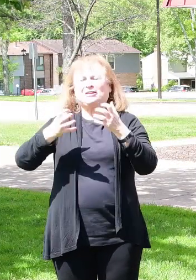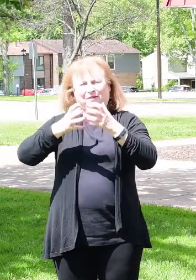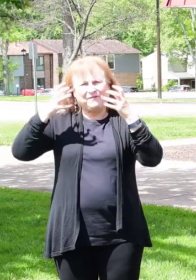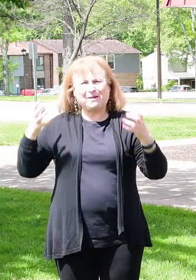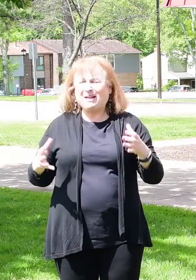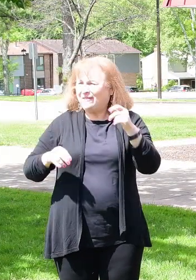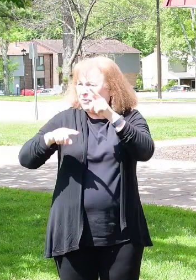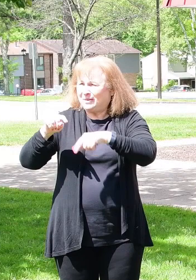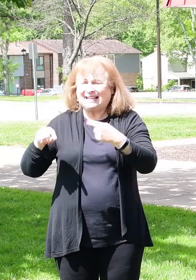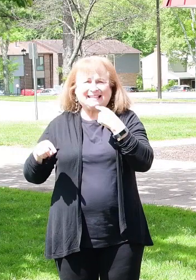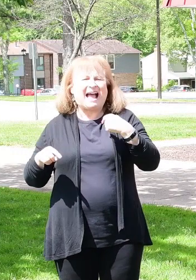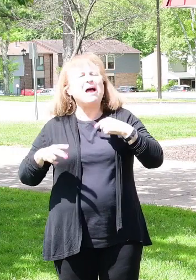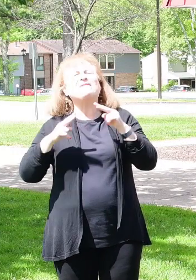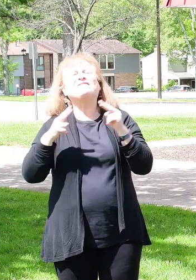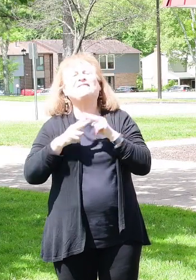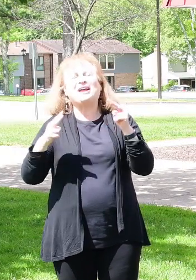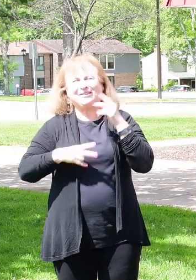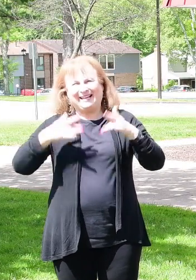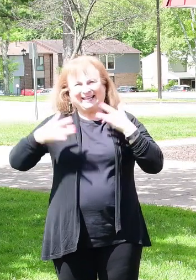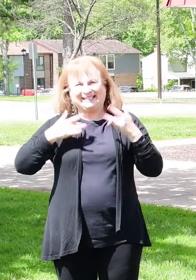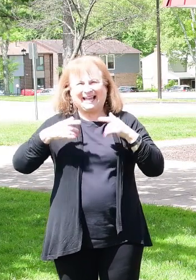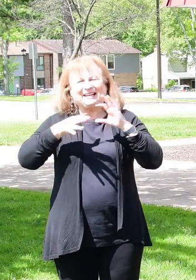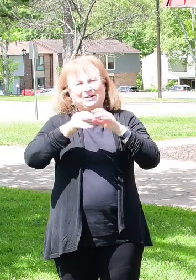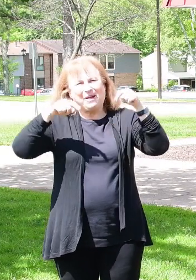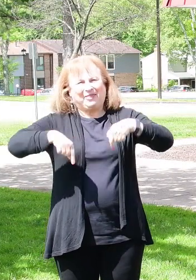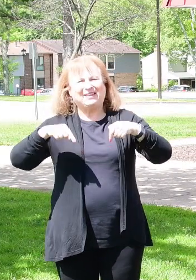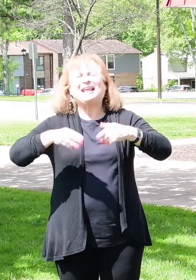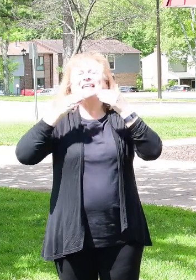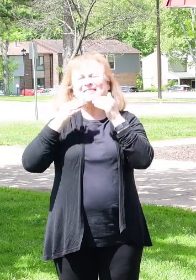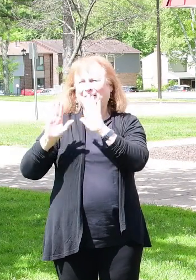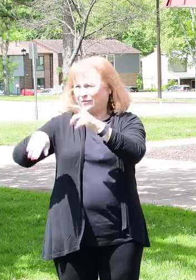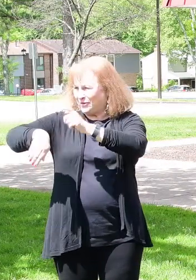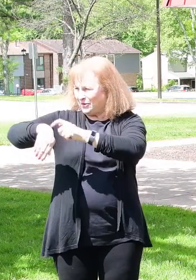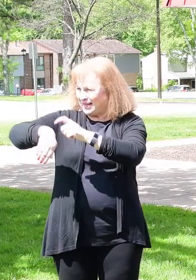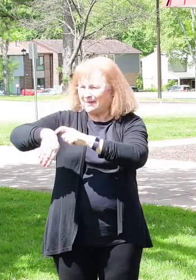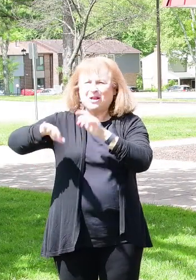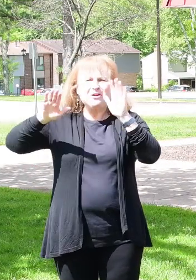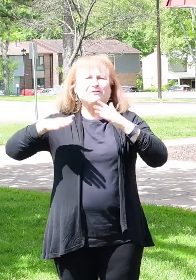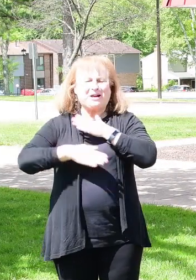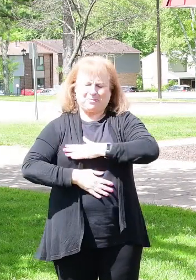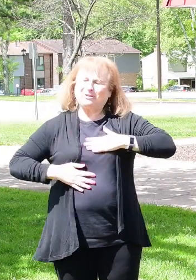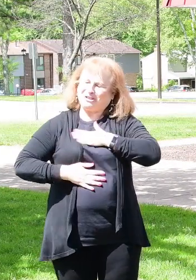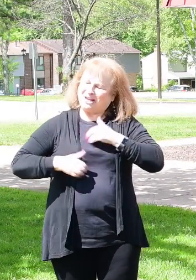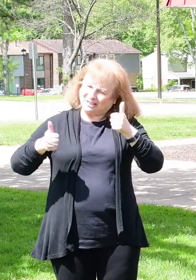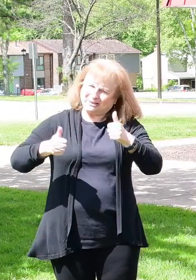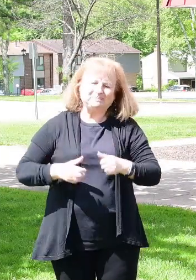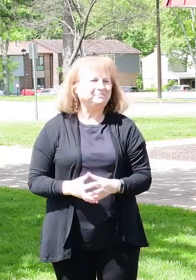very much. And if you can't tell, I am extremely excited about this. Thank you for your time. Great appreciation.